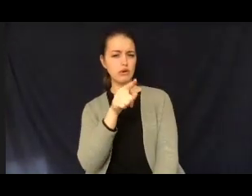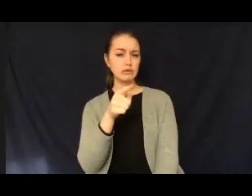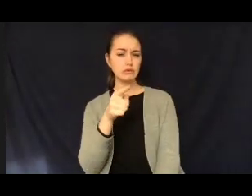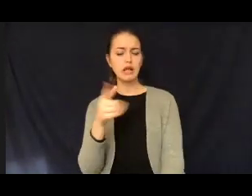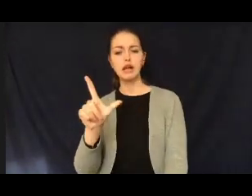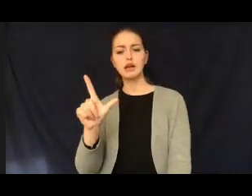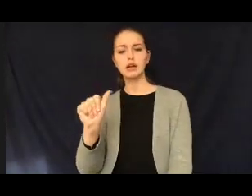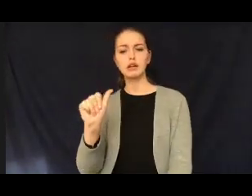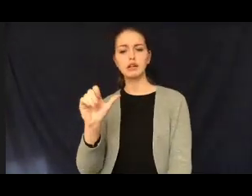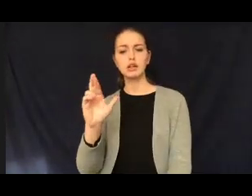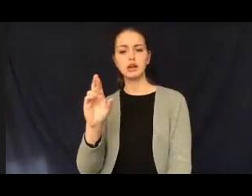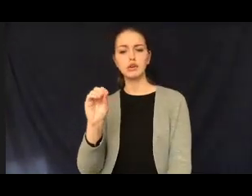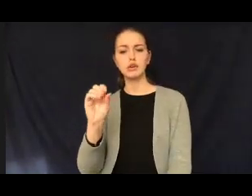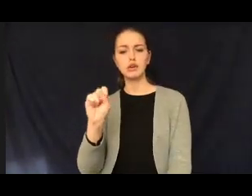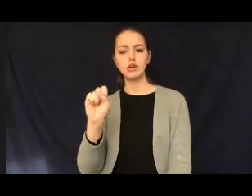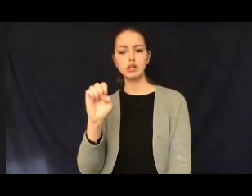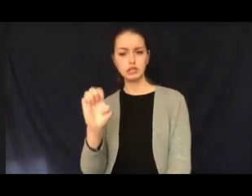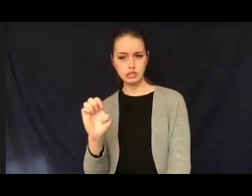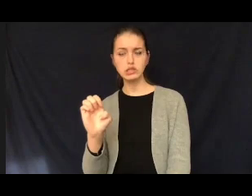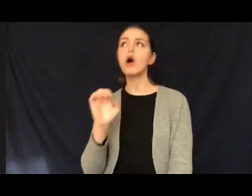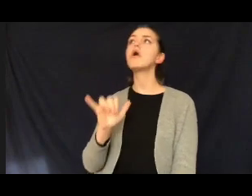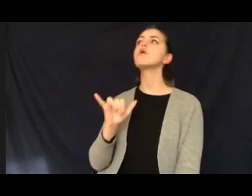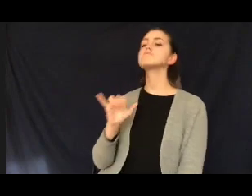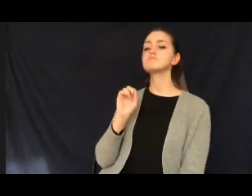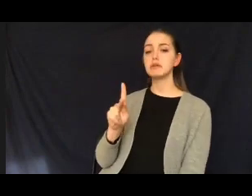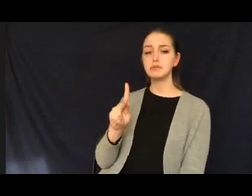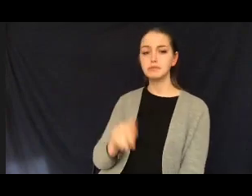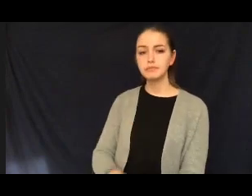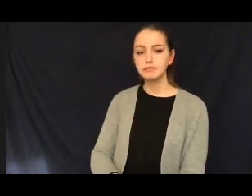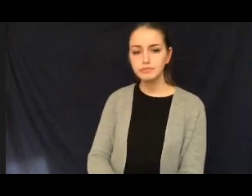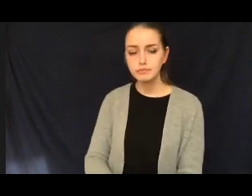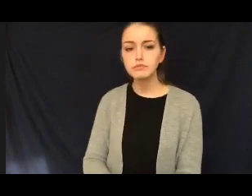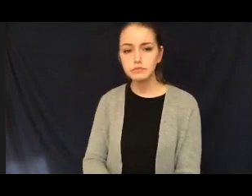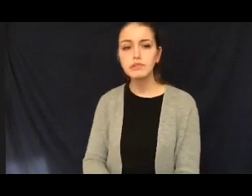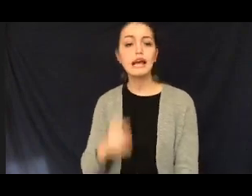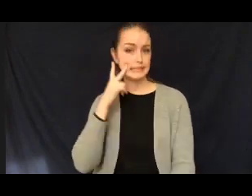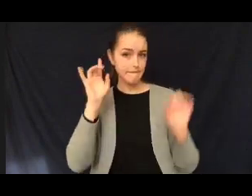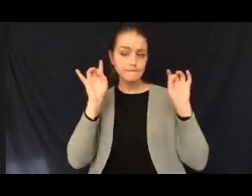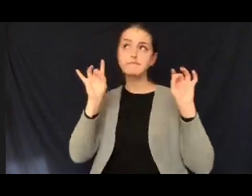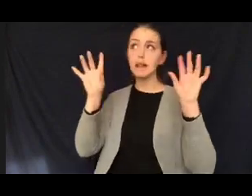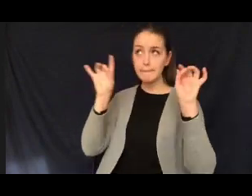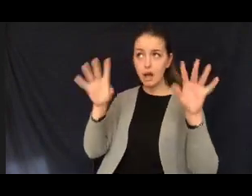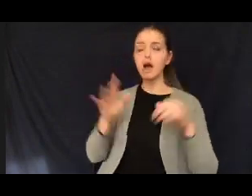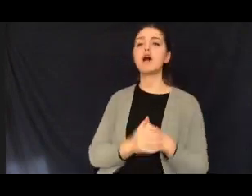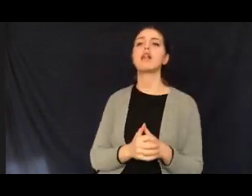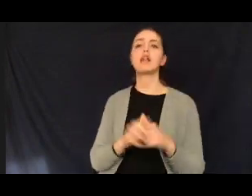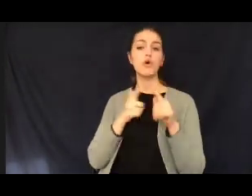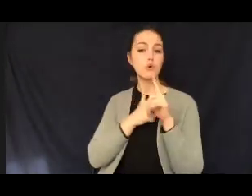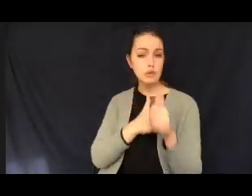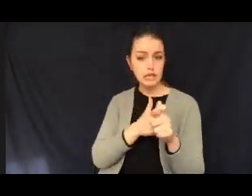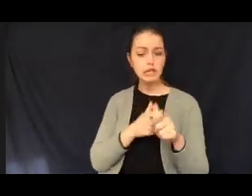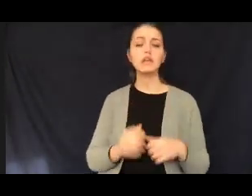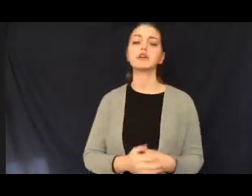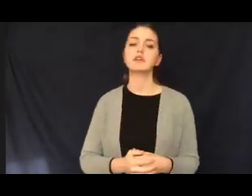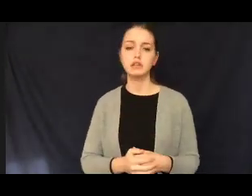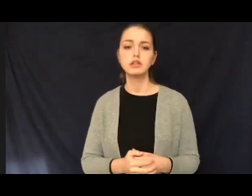lacrosse. oh, right, okay. Some of them are tough to tell. Uh-huh, and That's then volleyball, I volleyball, think, yeah. and then running. But some of them are really hard to